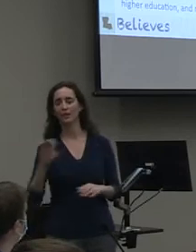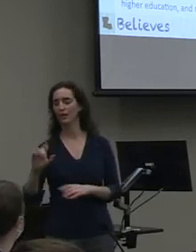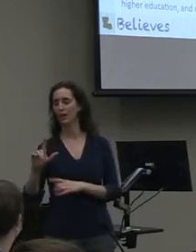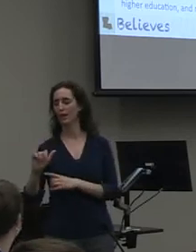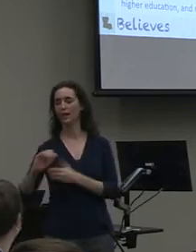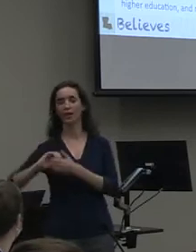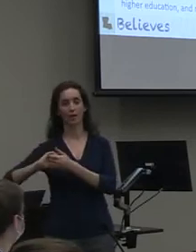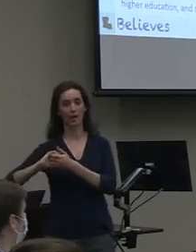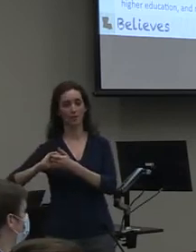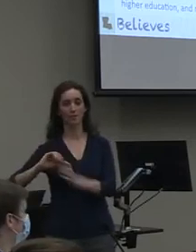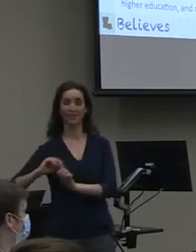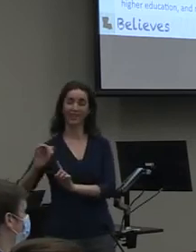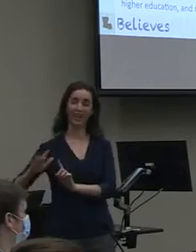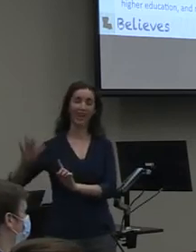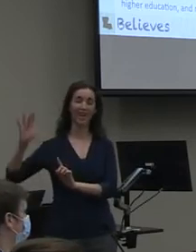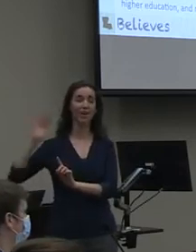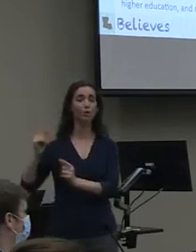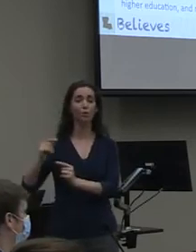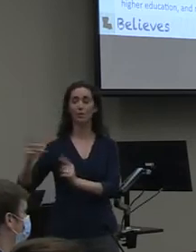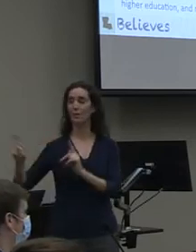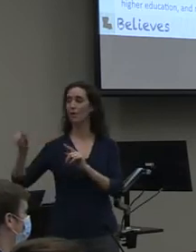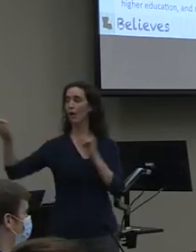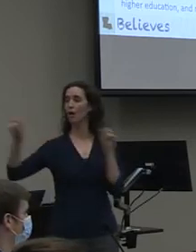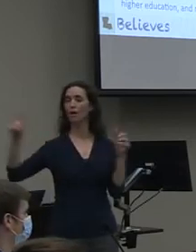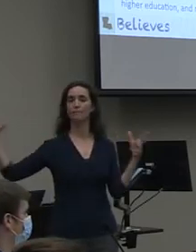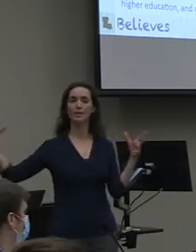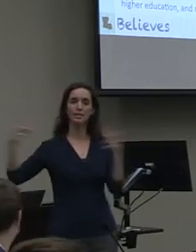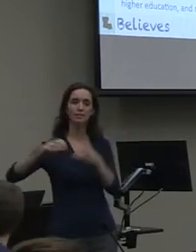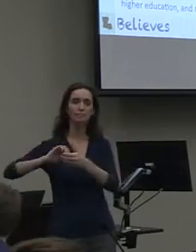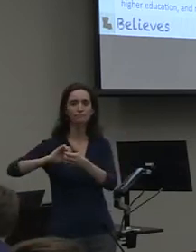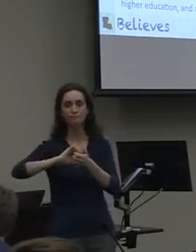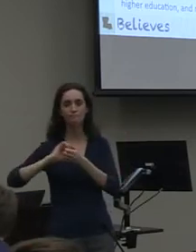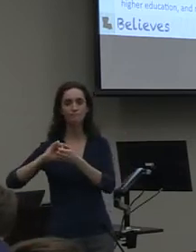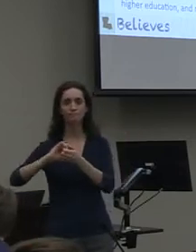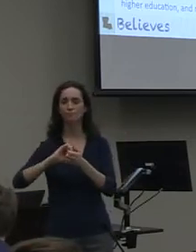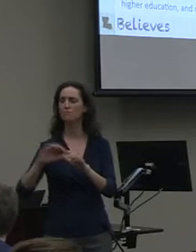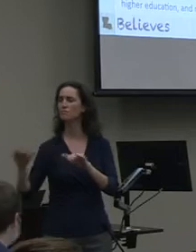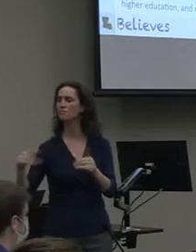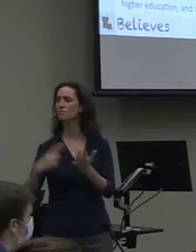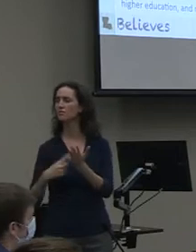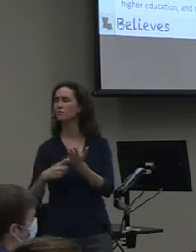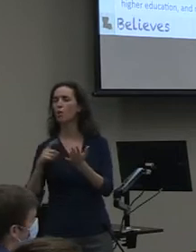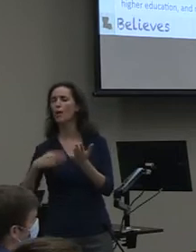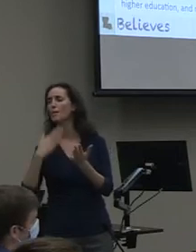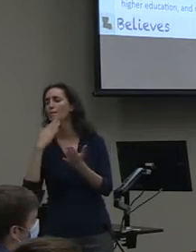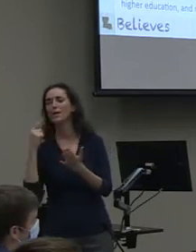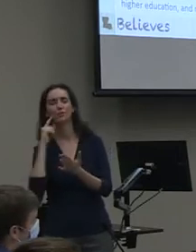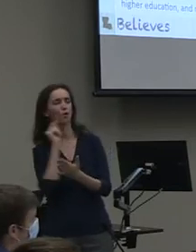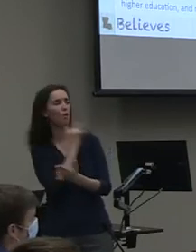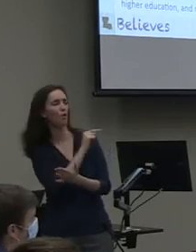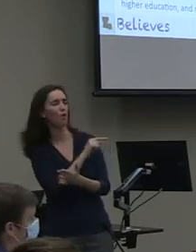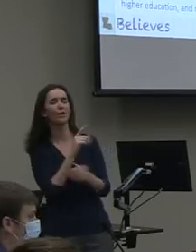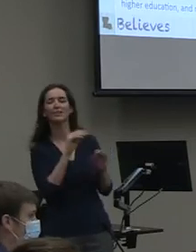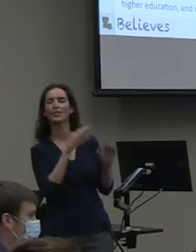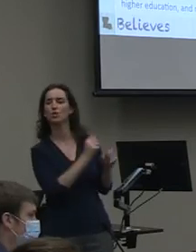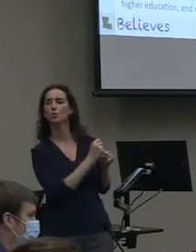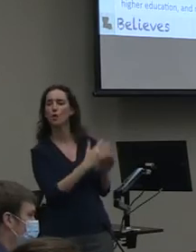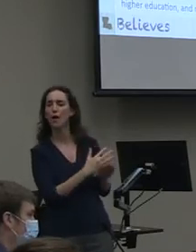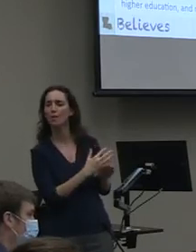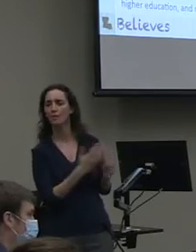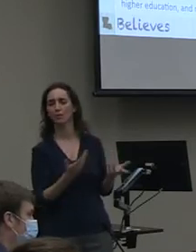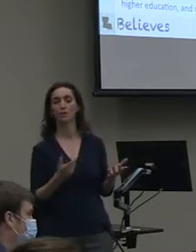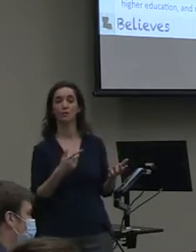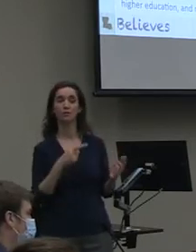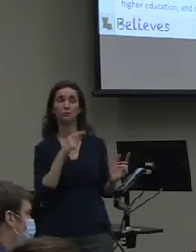know goes such a long way to bring folks together to really talk about what's best for our teacher preparation campus and then ultimately what's best for our